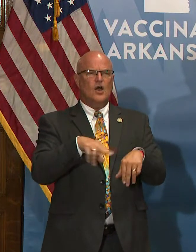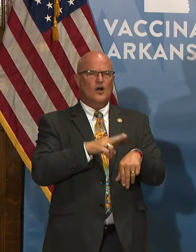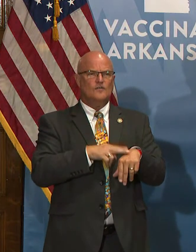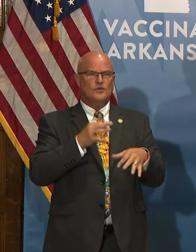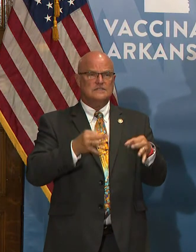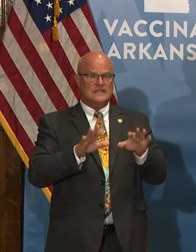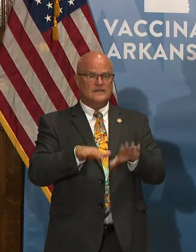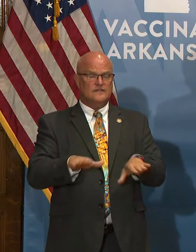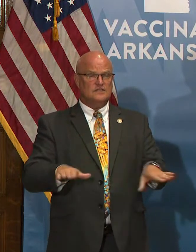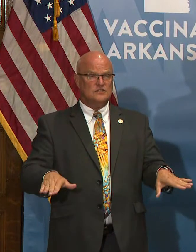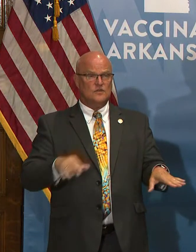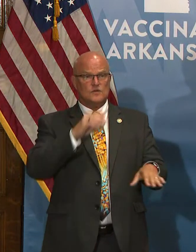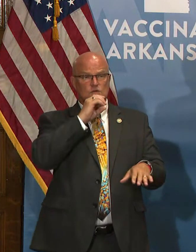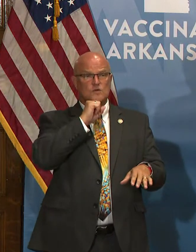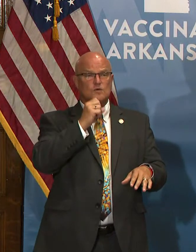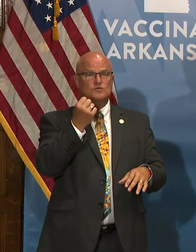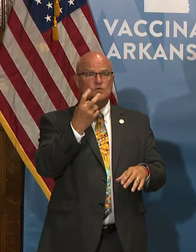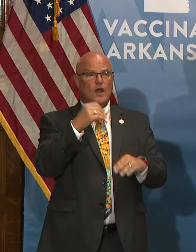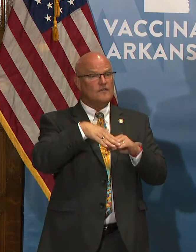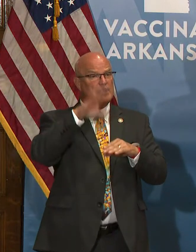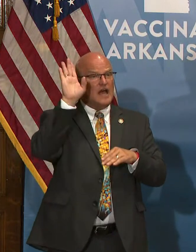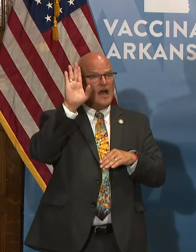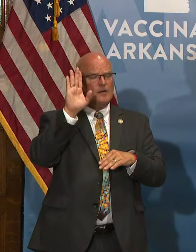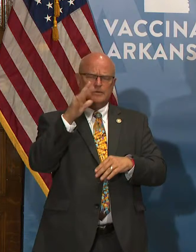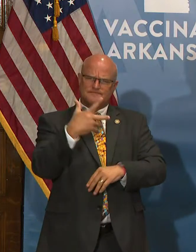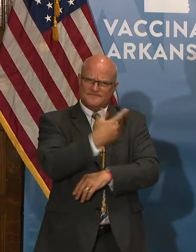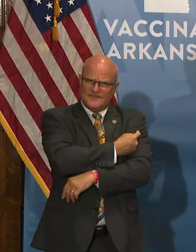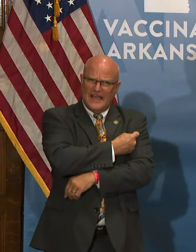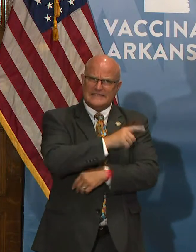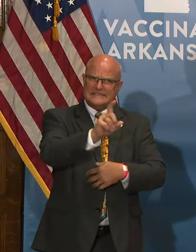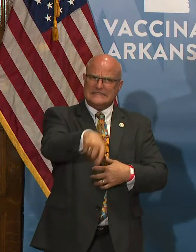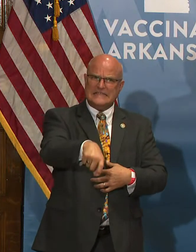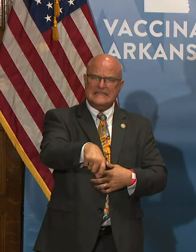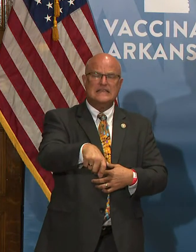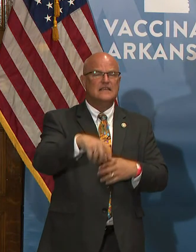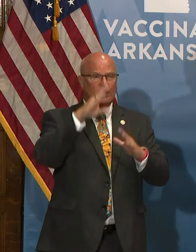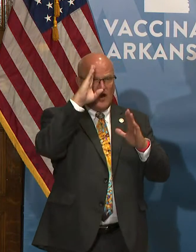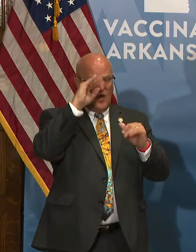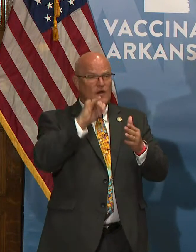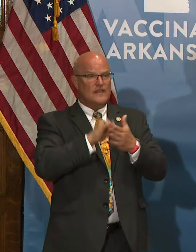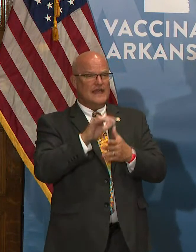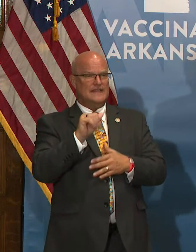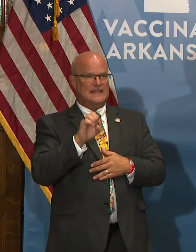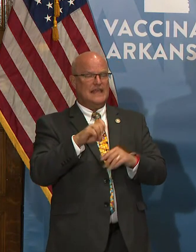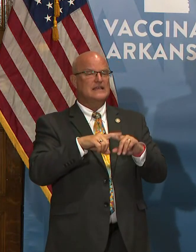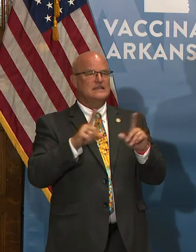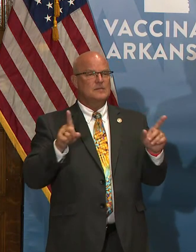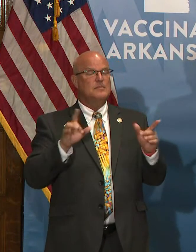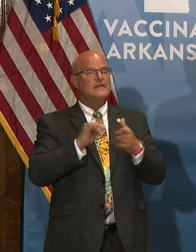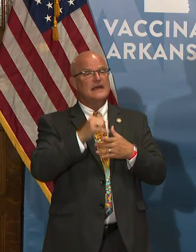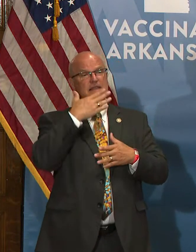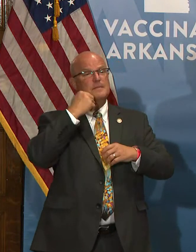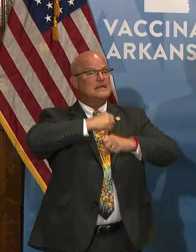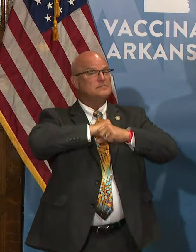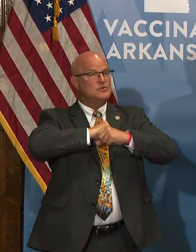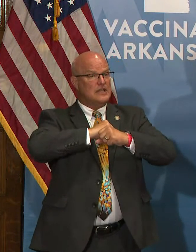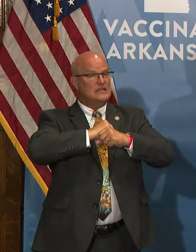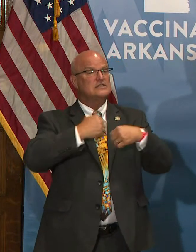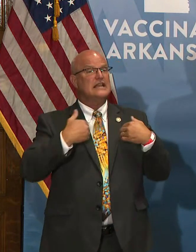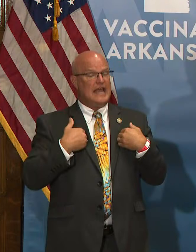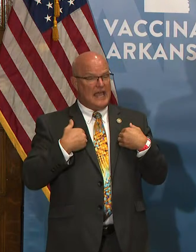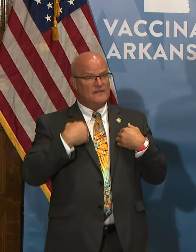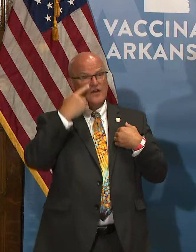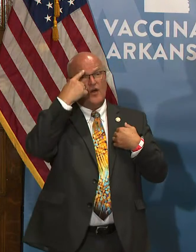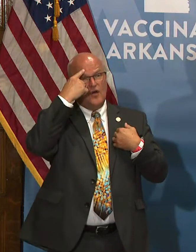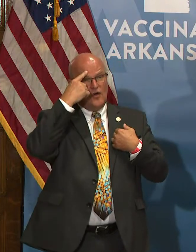if the child is over 12, get that child vaccinated. Hopefully that's the case, but that is the best protection that you can